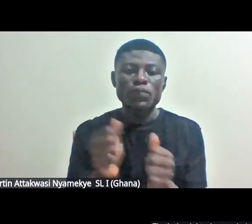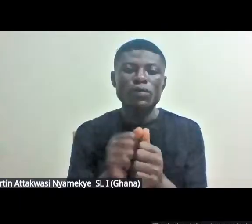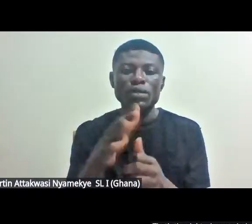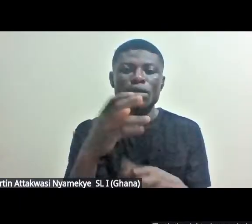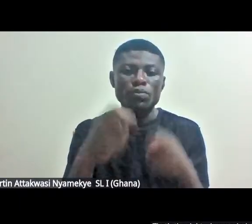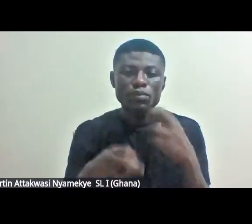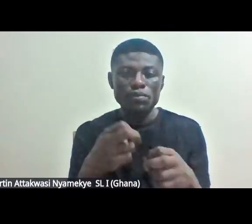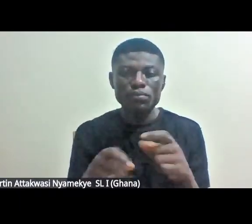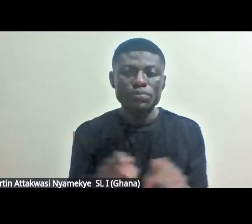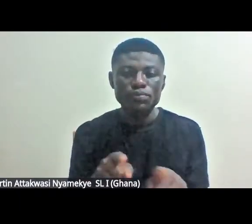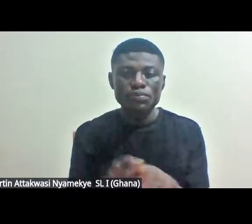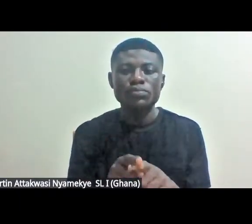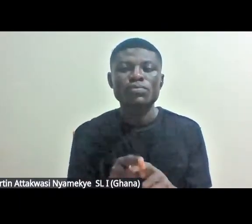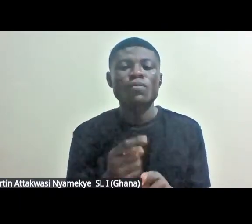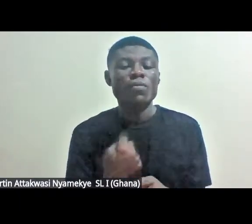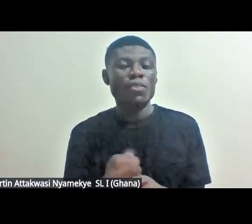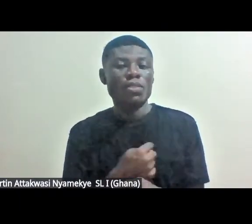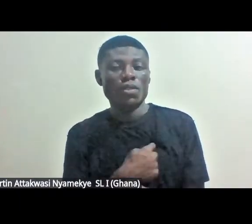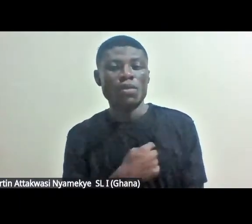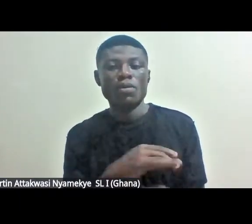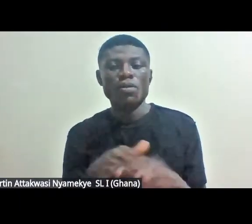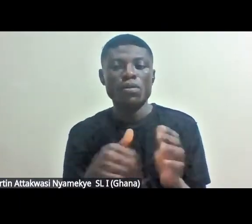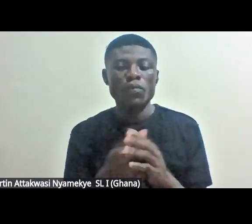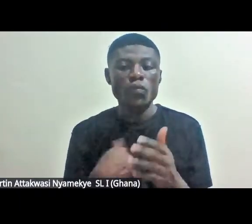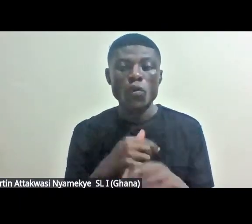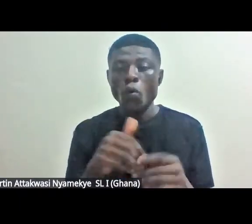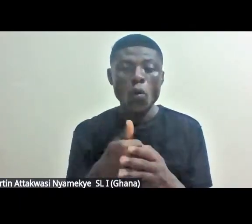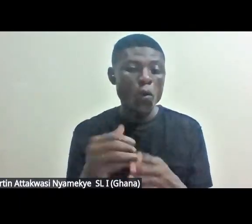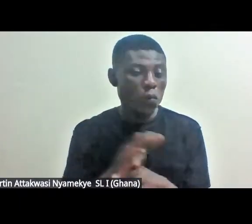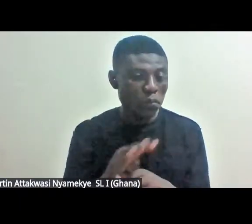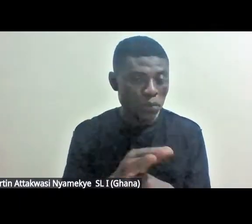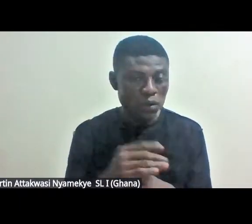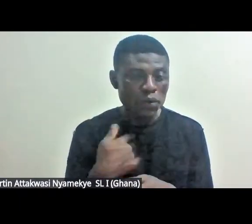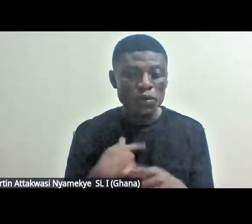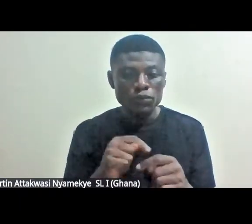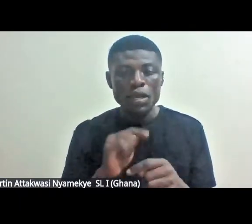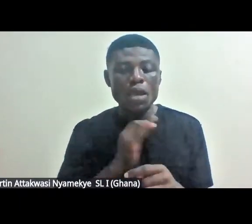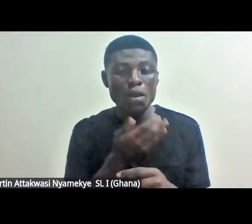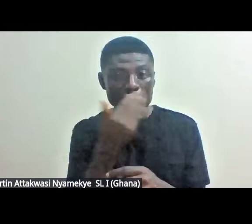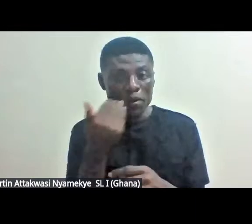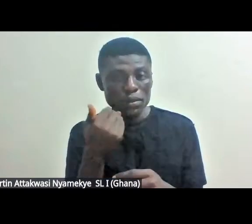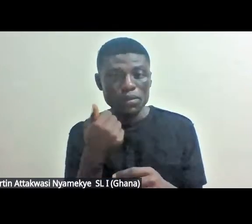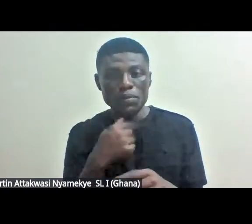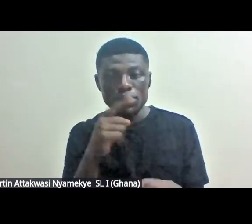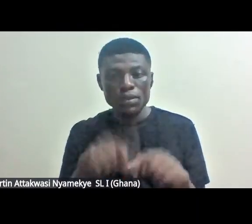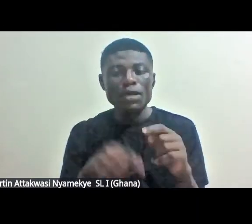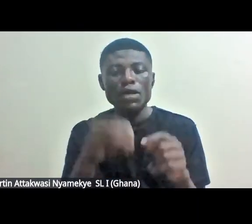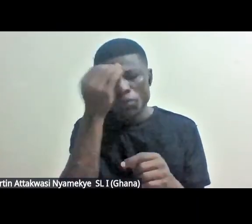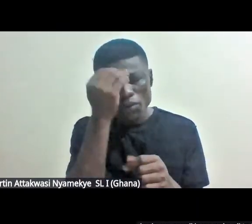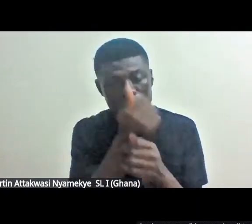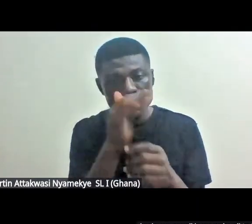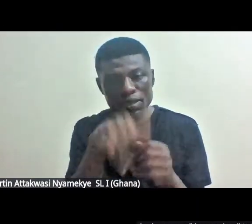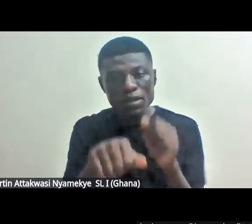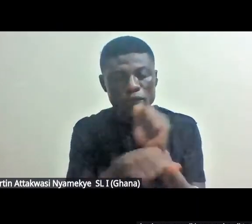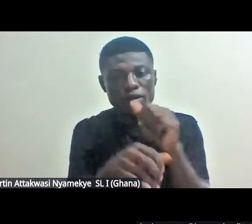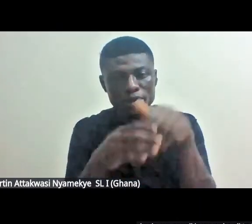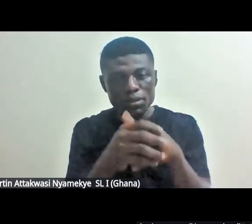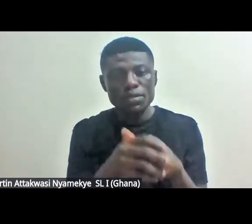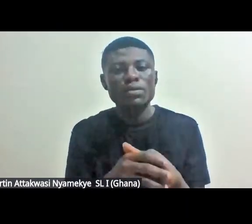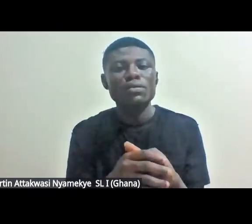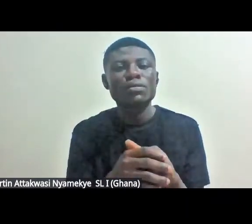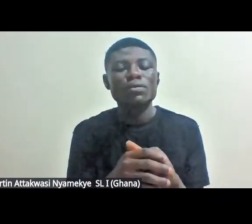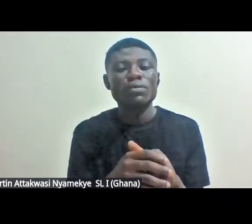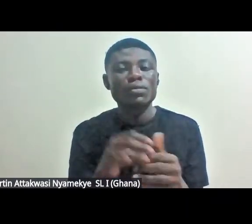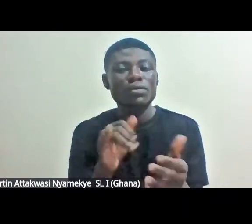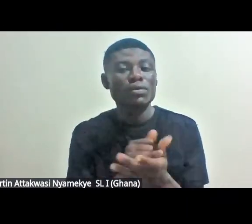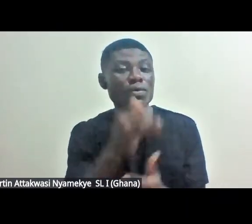Again, we are all busy. We're all trying our best, and we can't know everything about everyone. So this is why